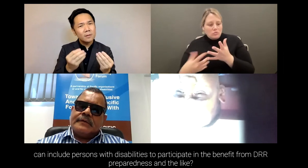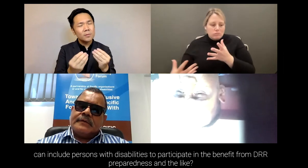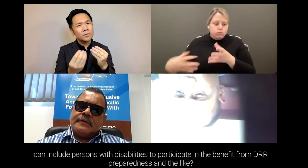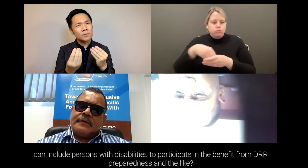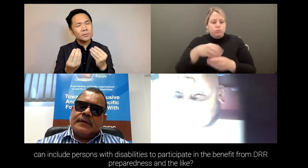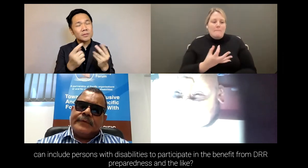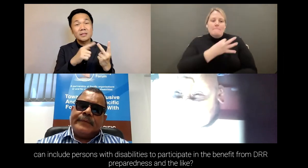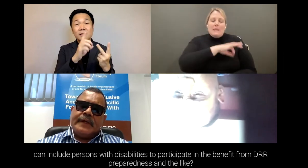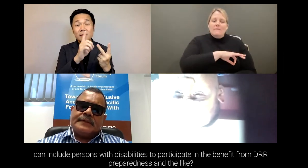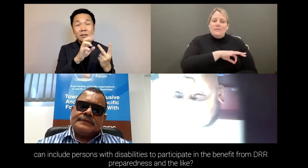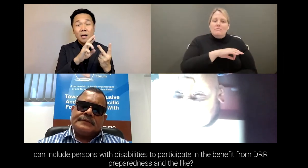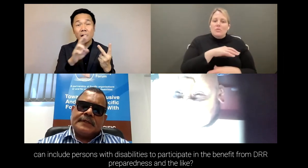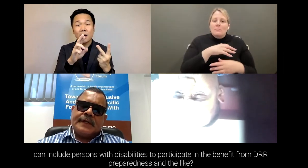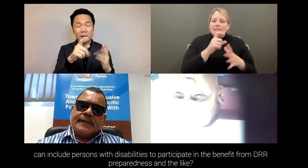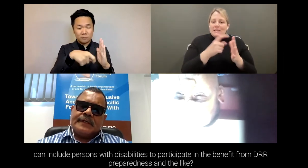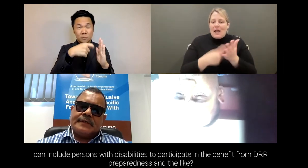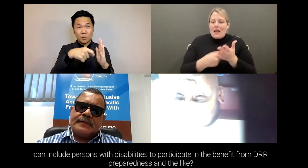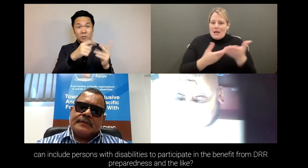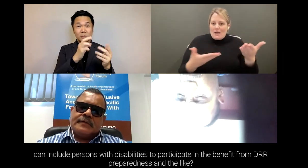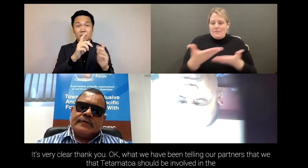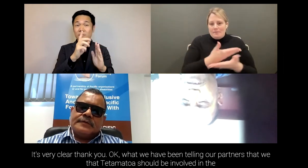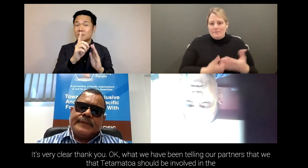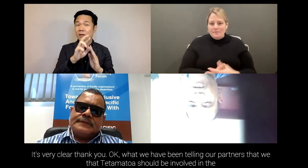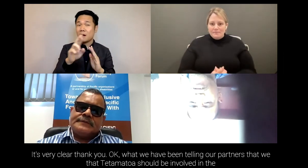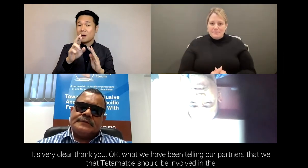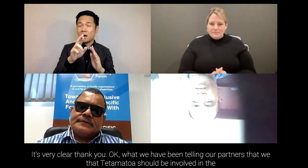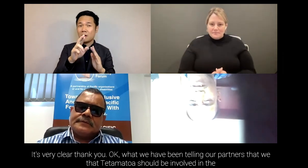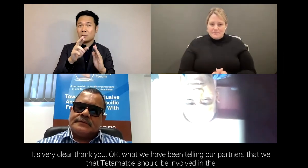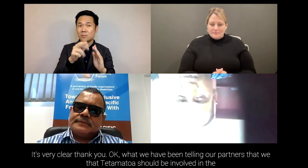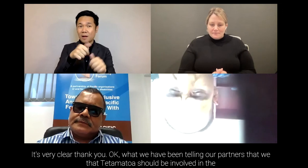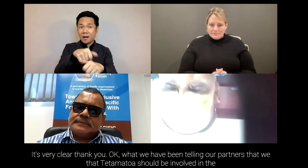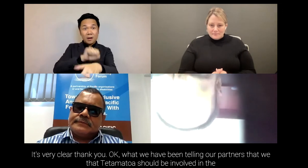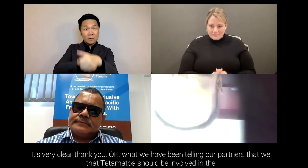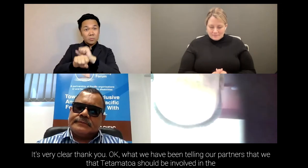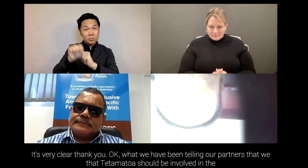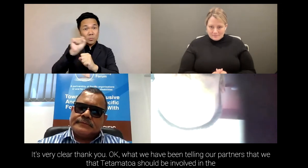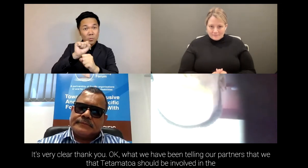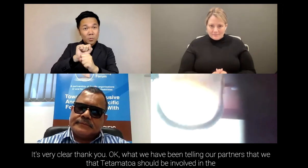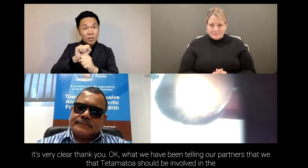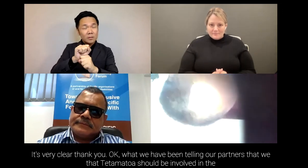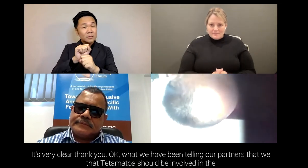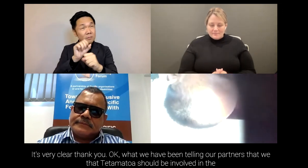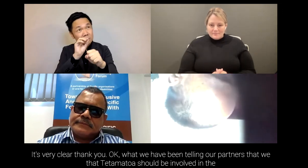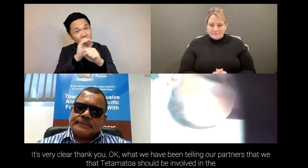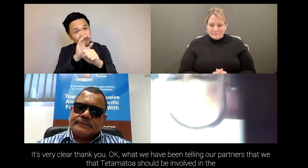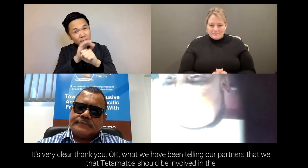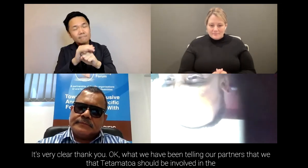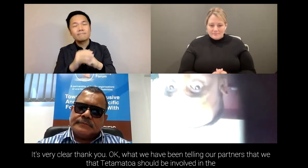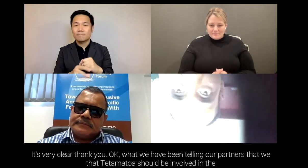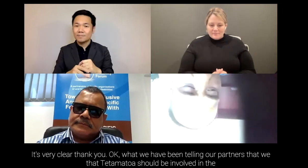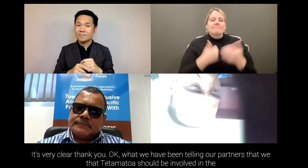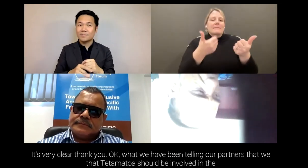DRR preparedness and the like? Your thoughts, please. Yes, it's very clear. Thank